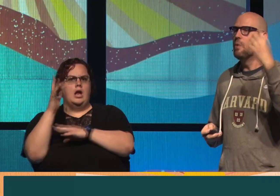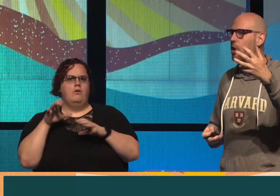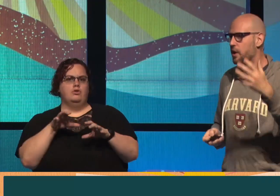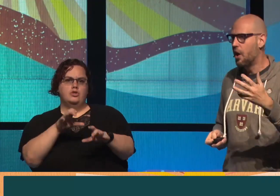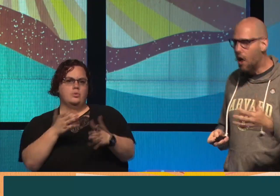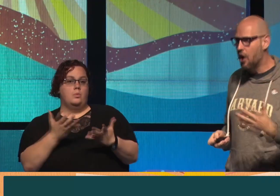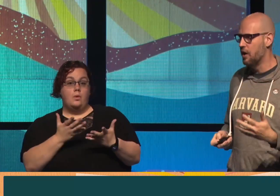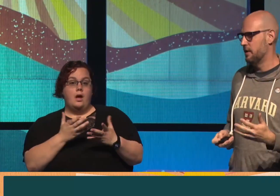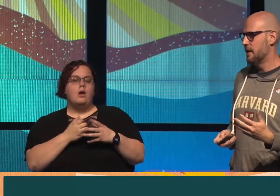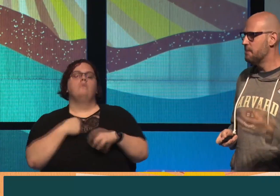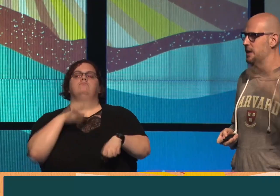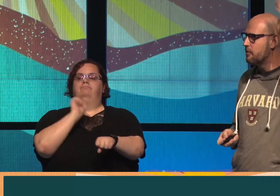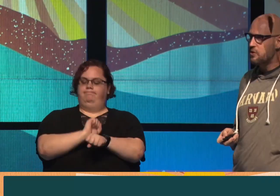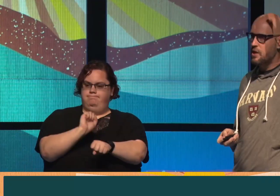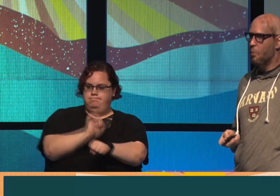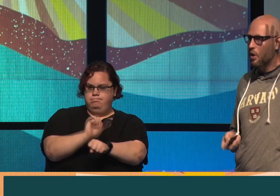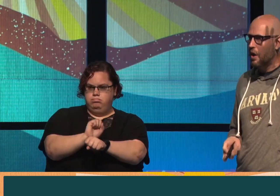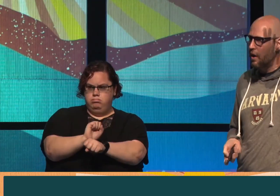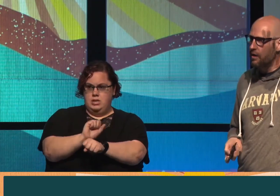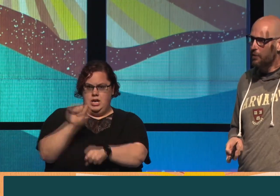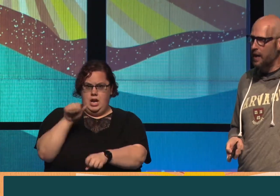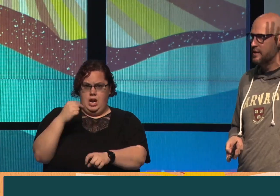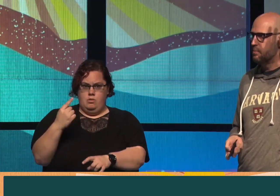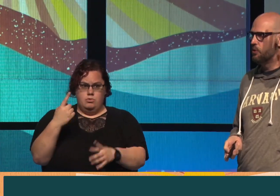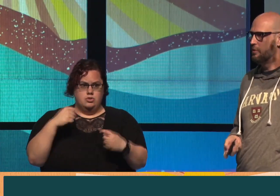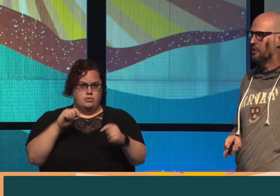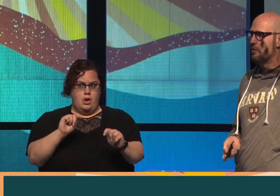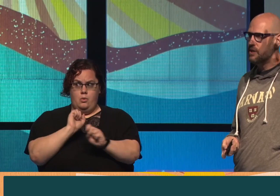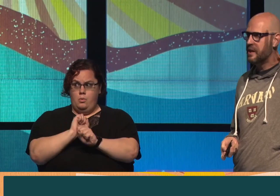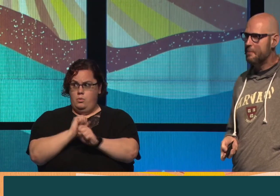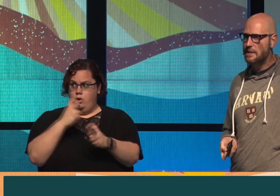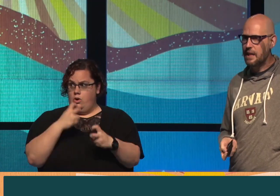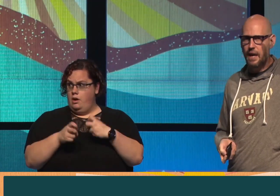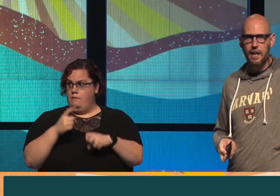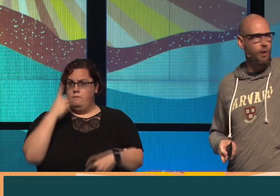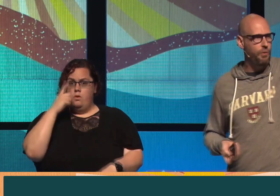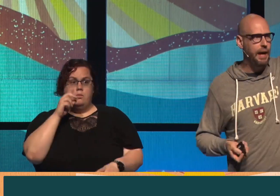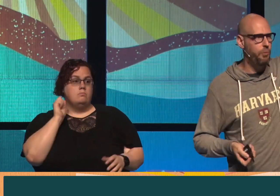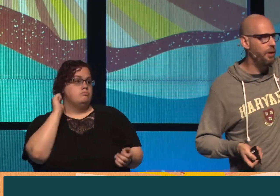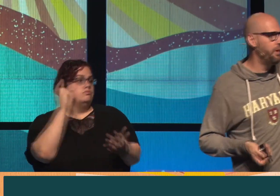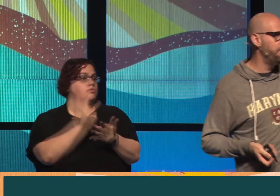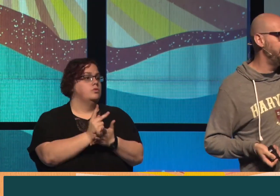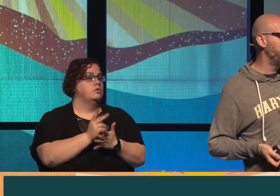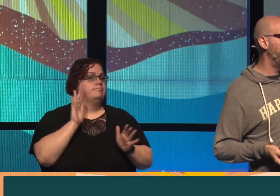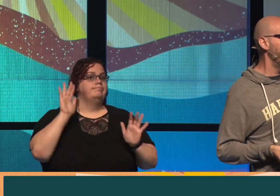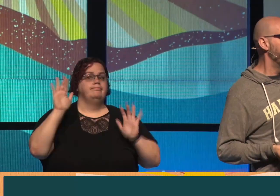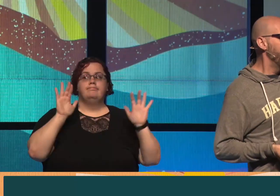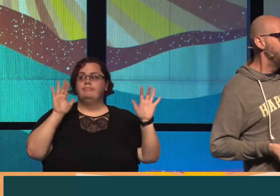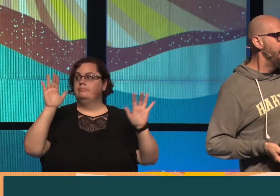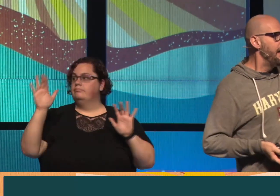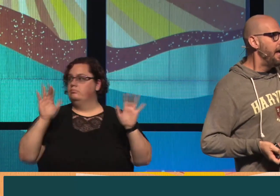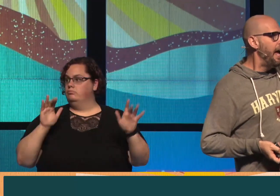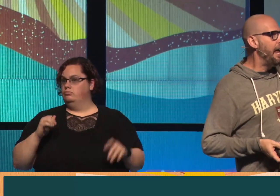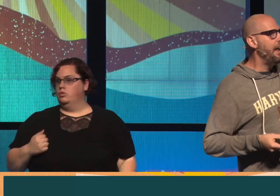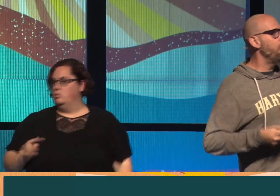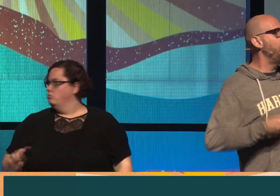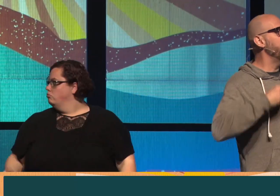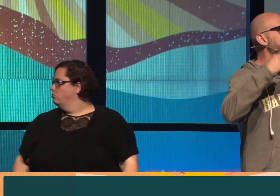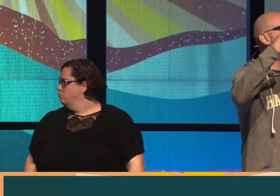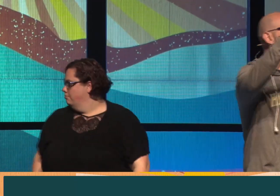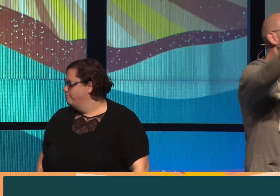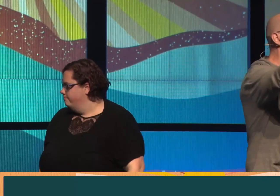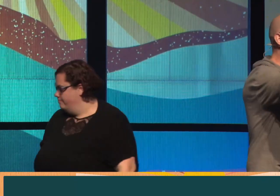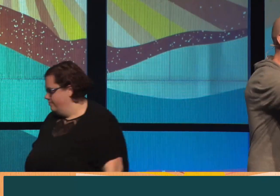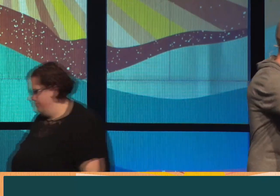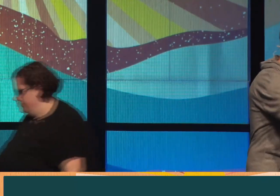Well, we work hard. Anybody ever tried to work hard for God's approval? Raise your hand nice and high. Own that one with me. Come on. And